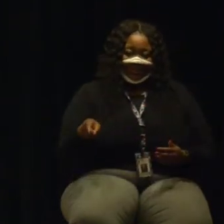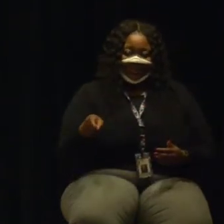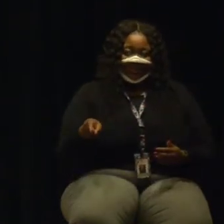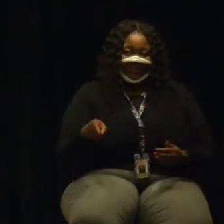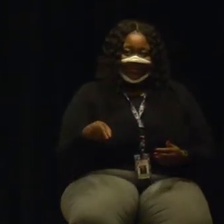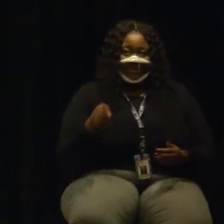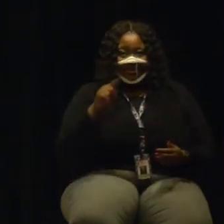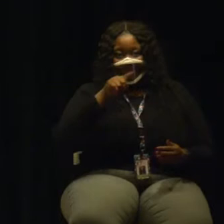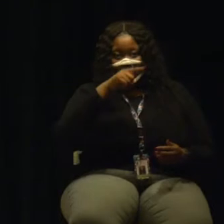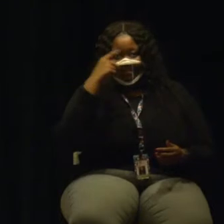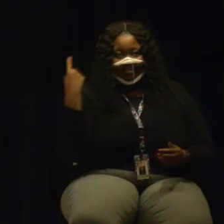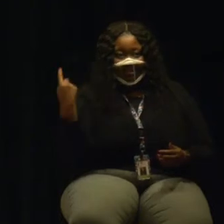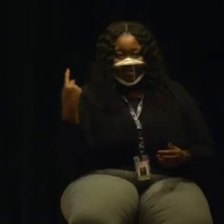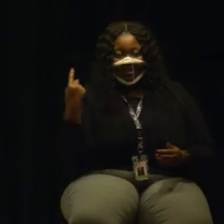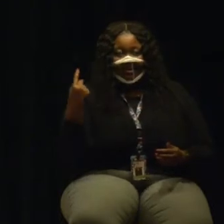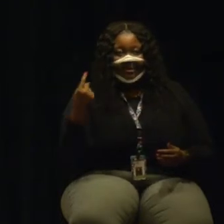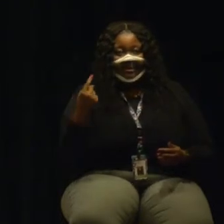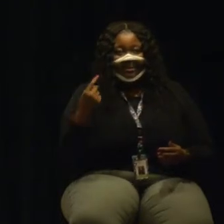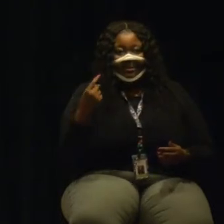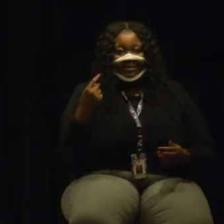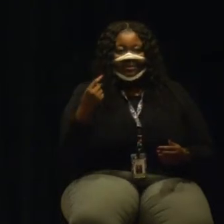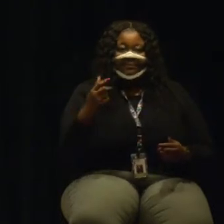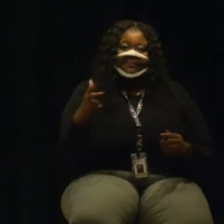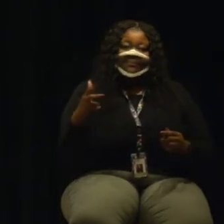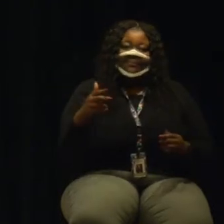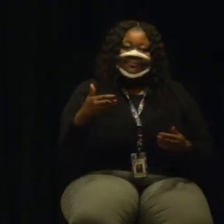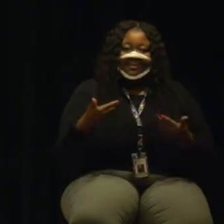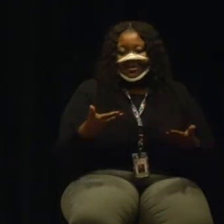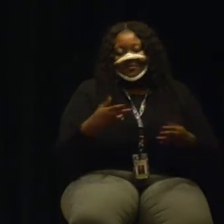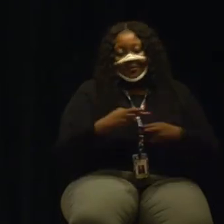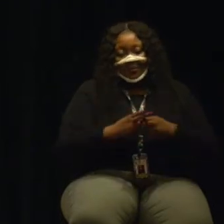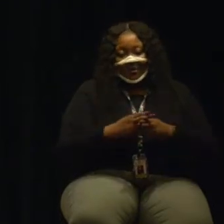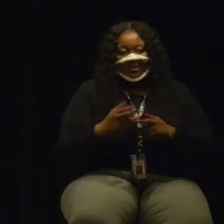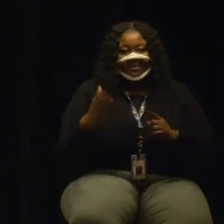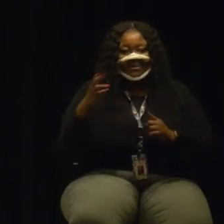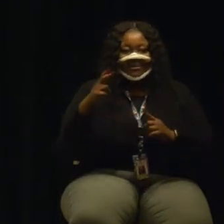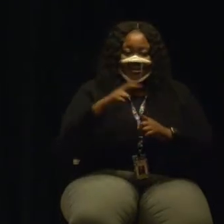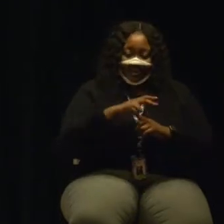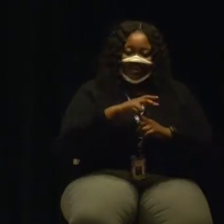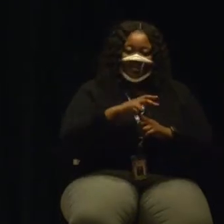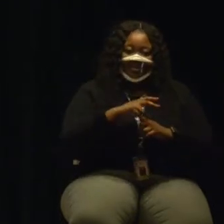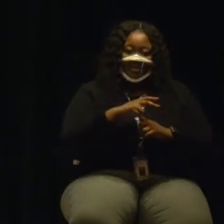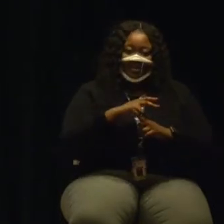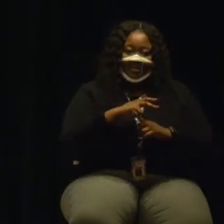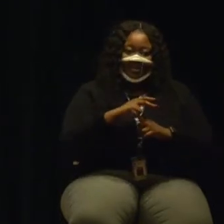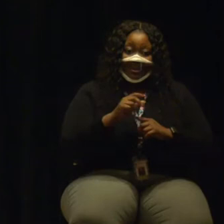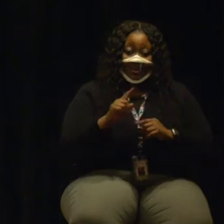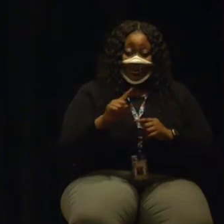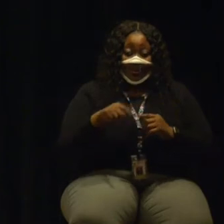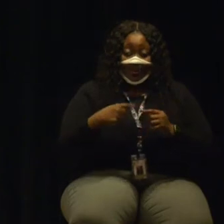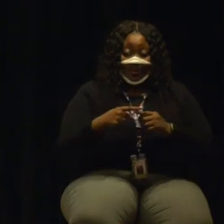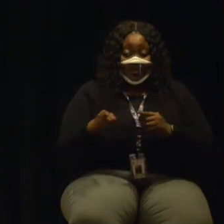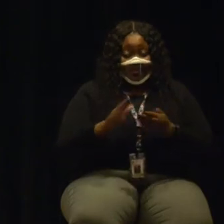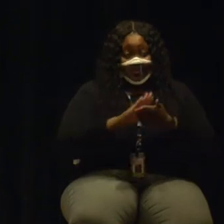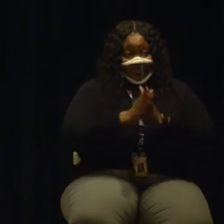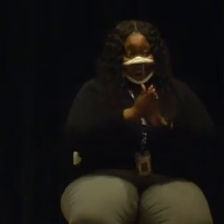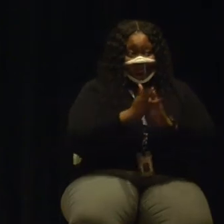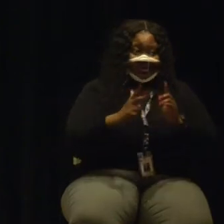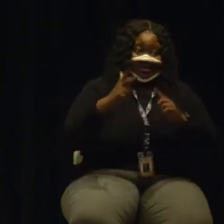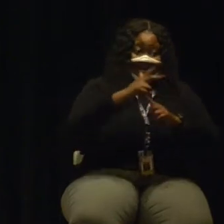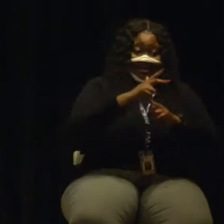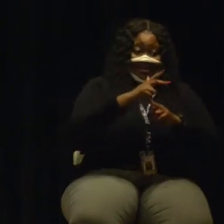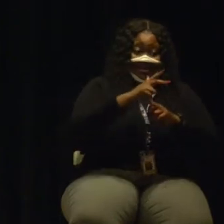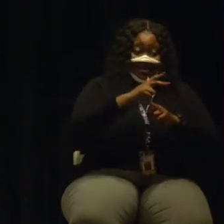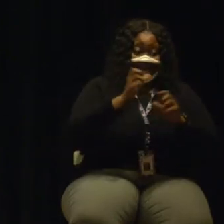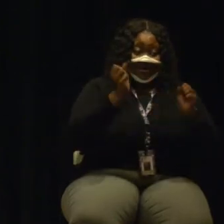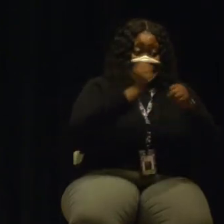heavyweight champion of the world, they used to call it back then. And when he became heavyweight champion, he's like, I'm not fighting any black fighters. He did the same